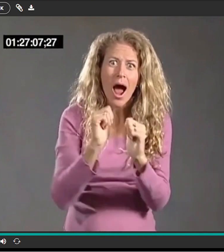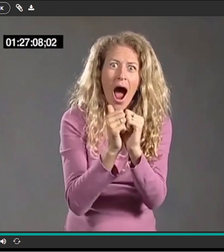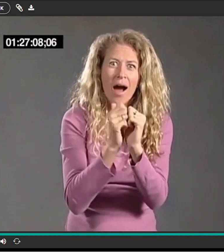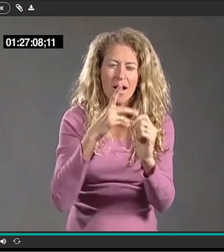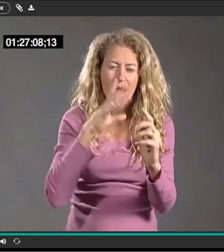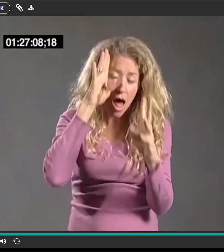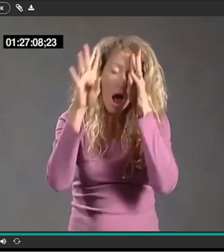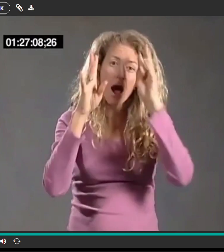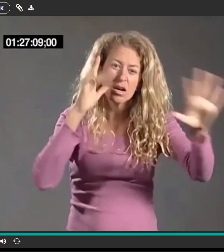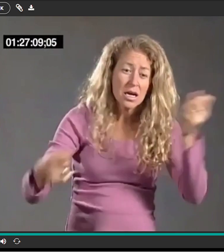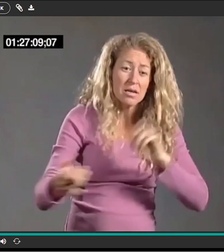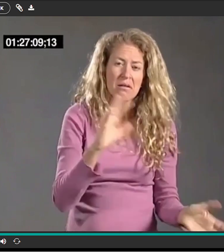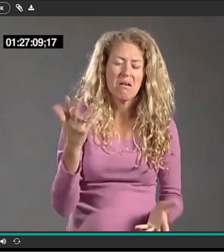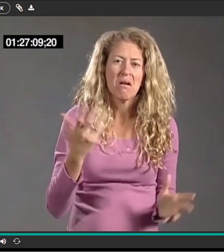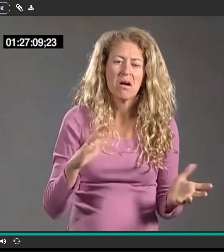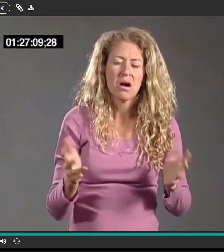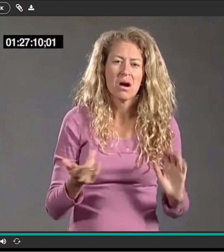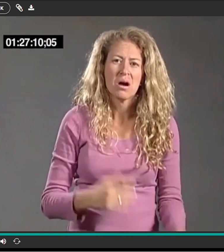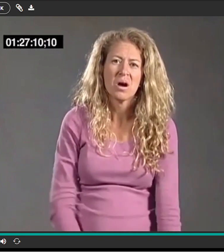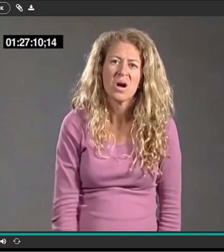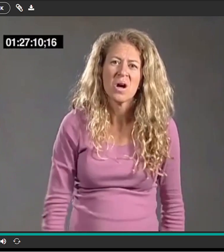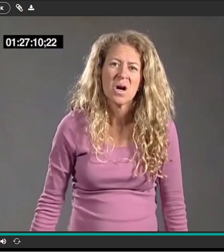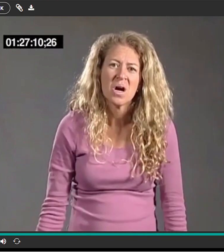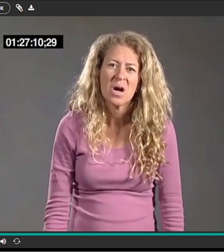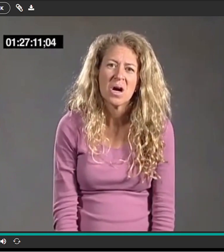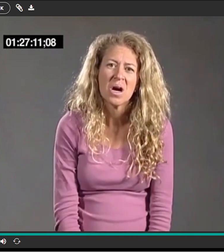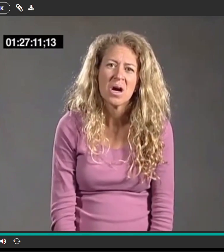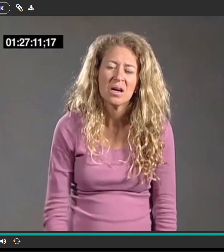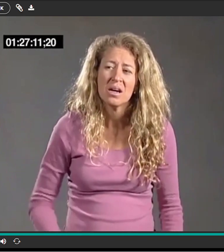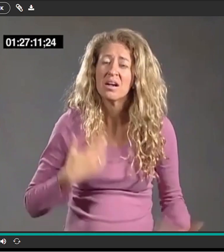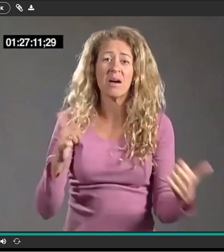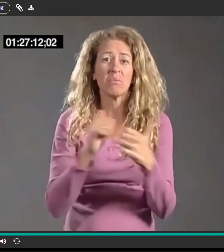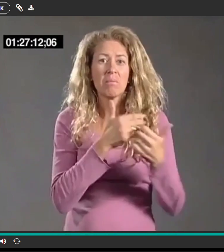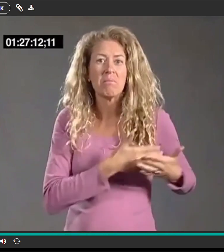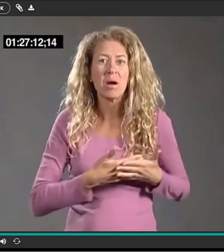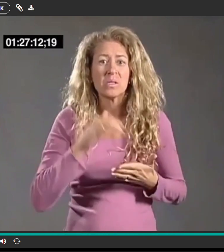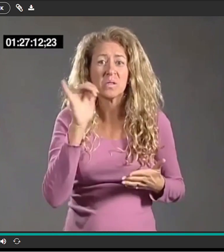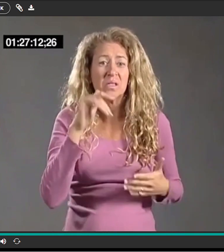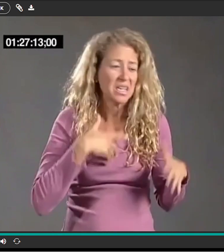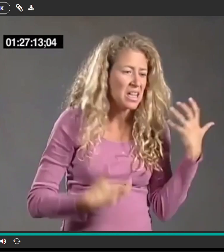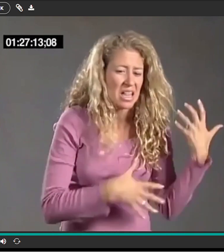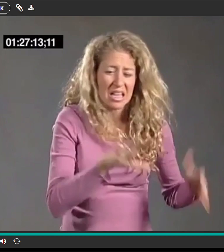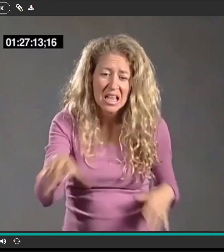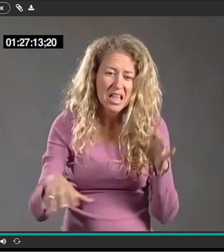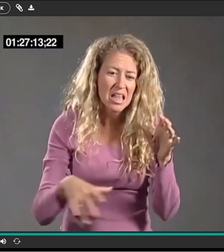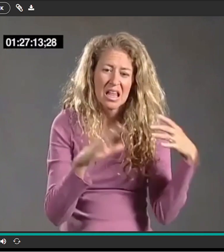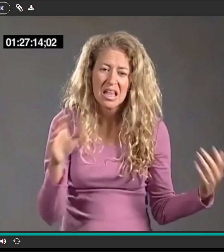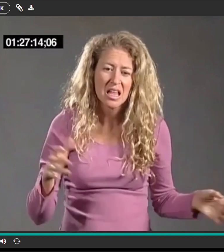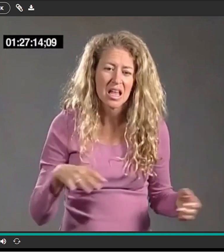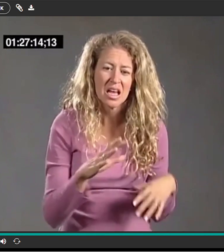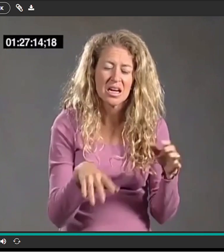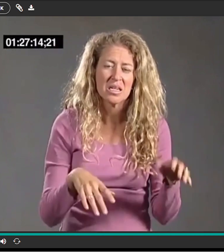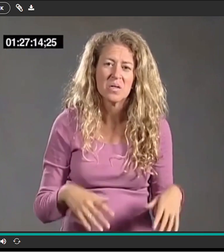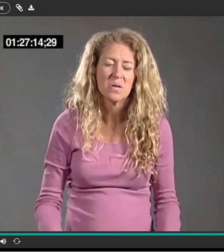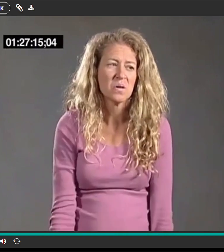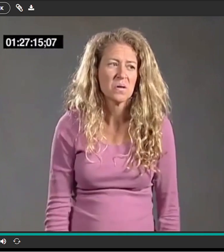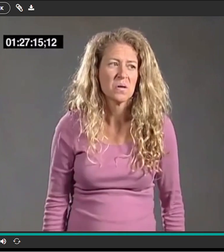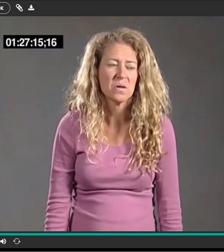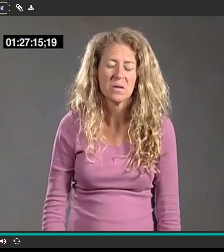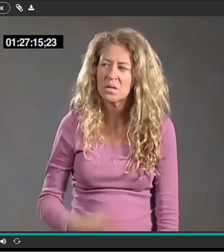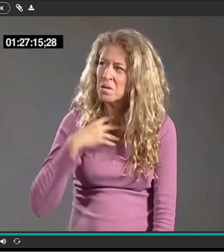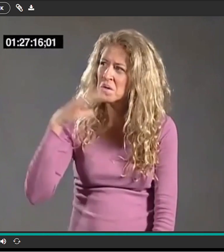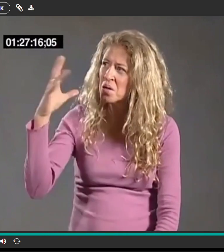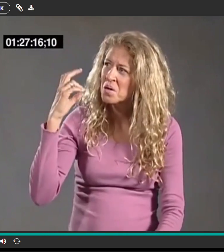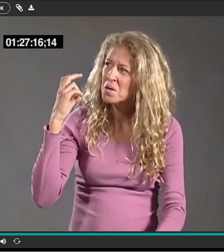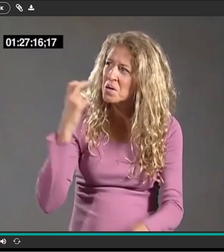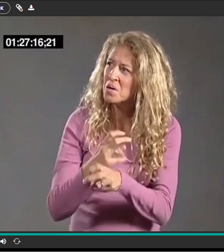so I had to come up with different ways to take care of these plants naturally. And I had a baby at the time too. I had just given birth. So,